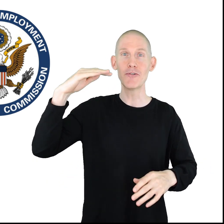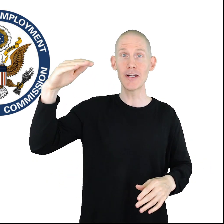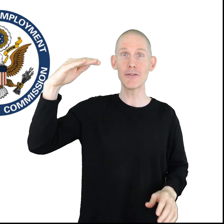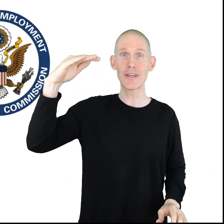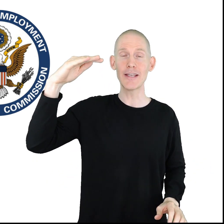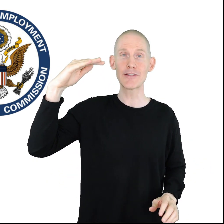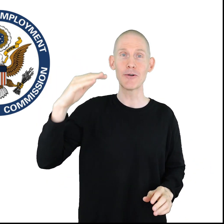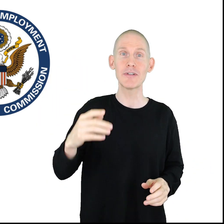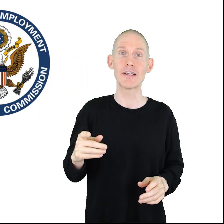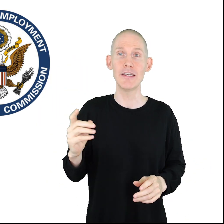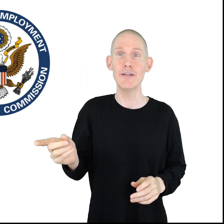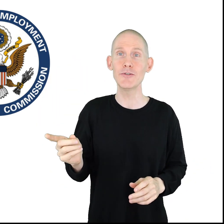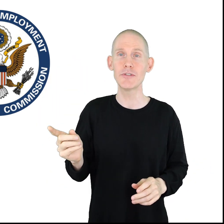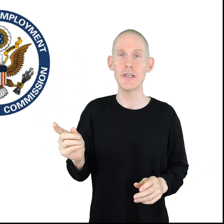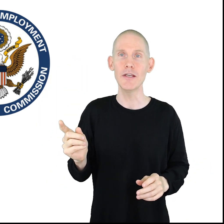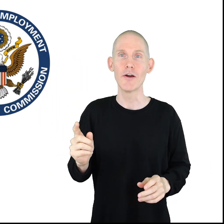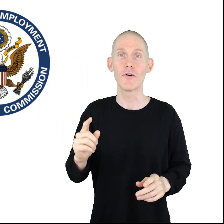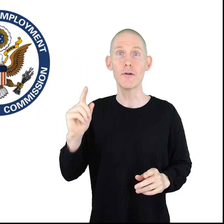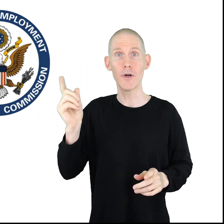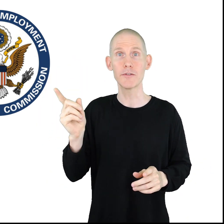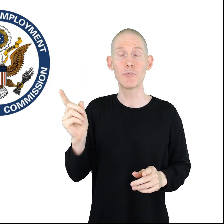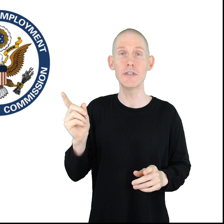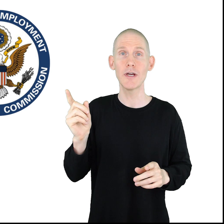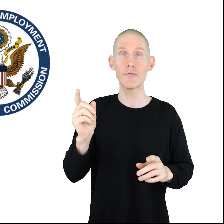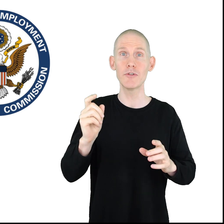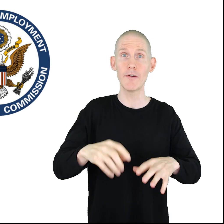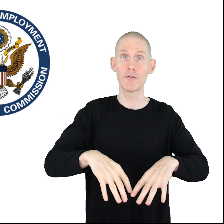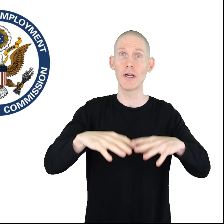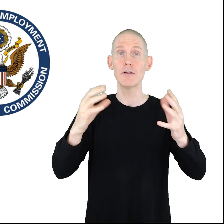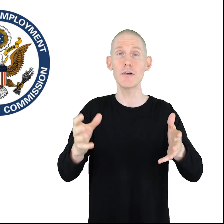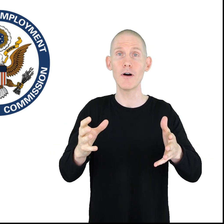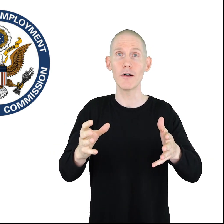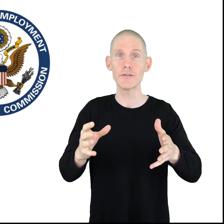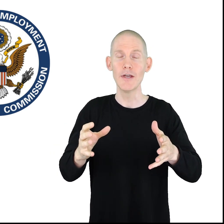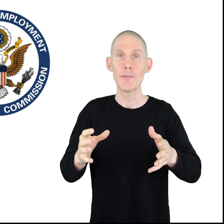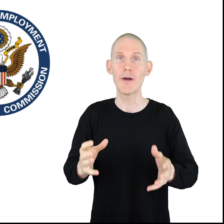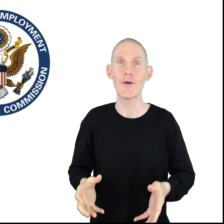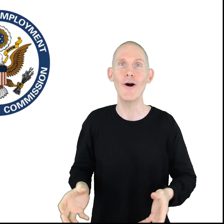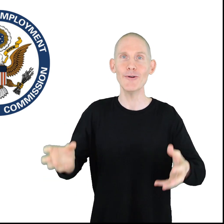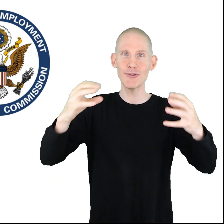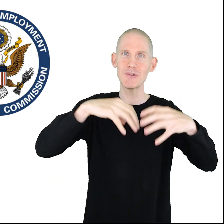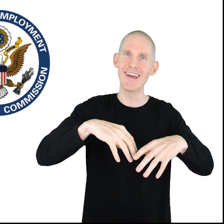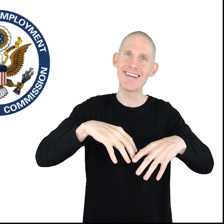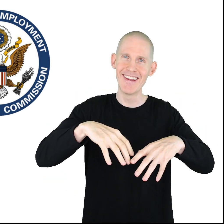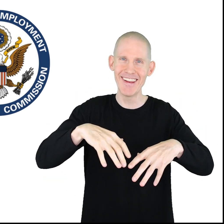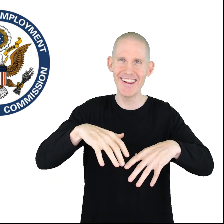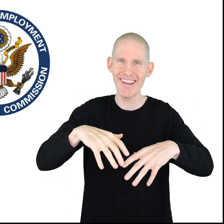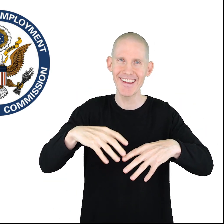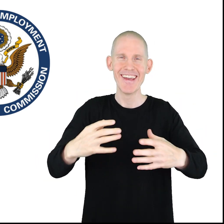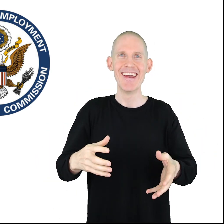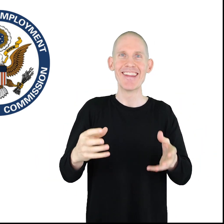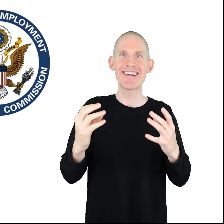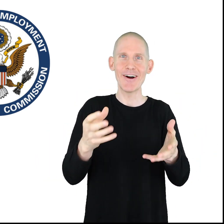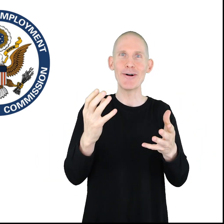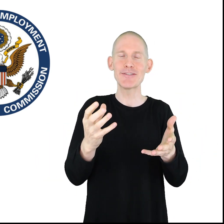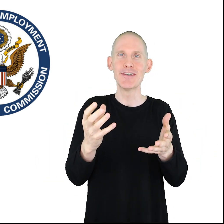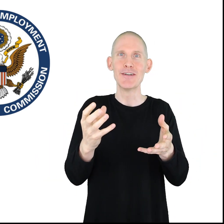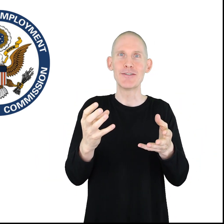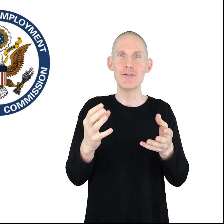regular case loaded like the EEOC or when I was a police officer, you have your regular calls, but I would also get the calls to